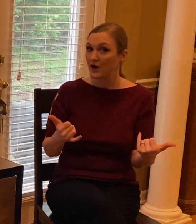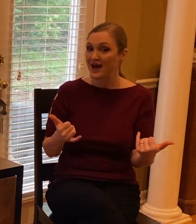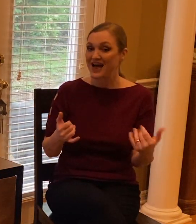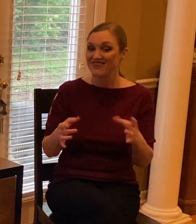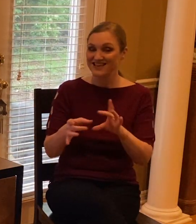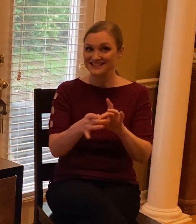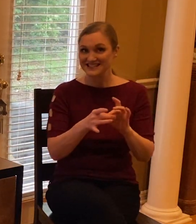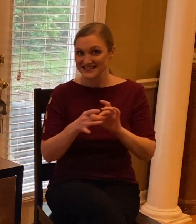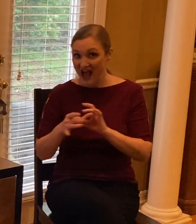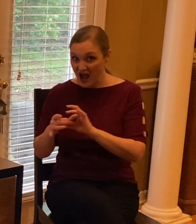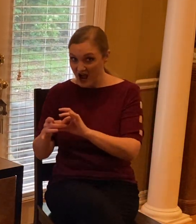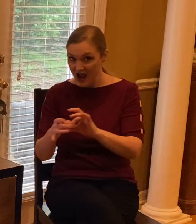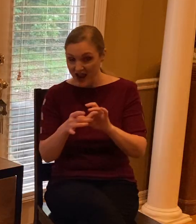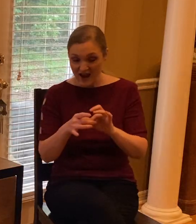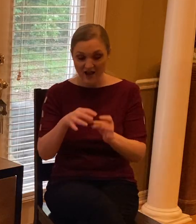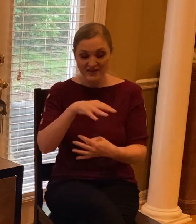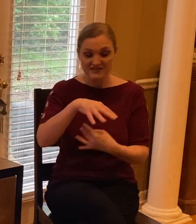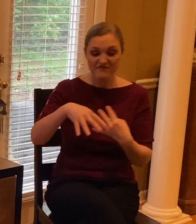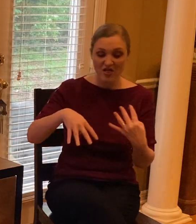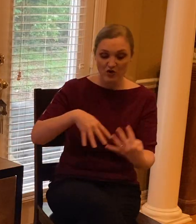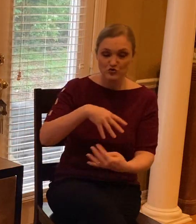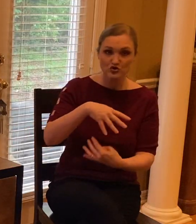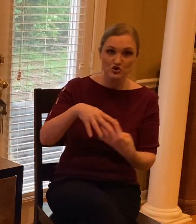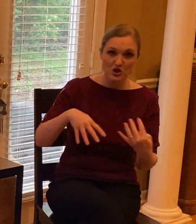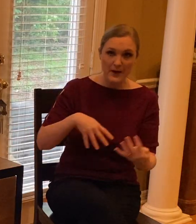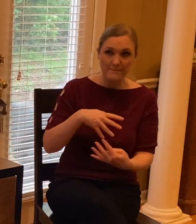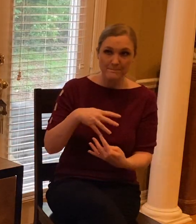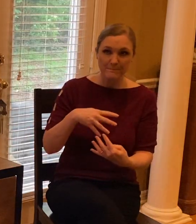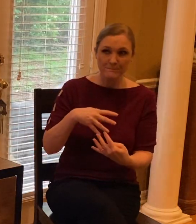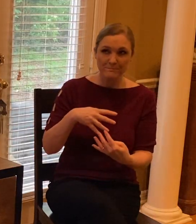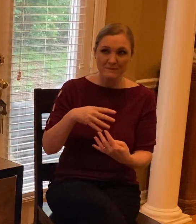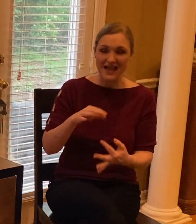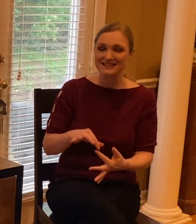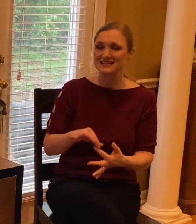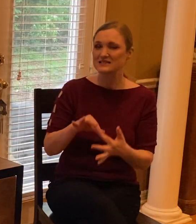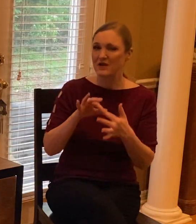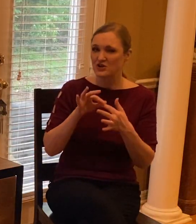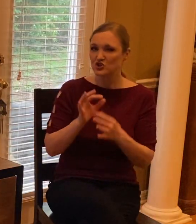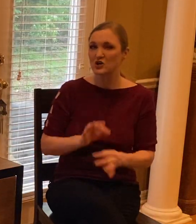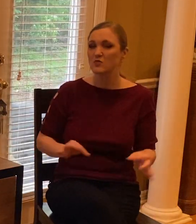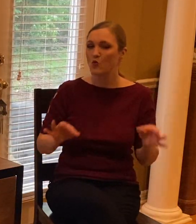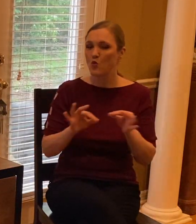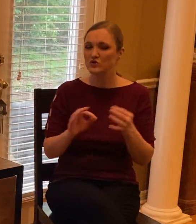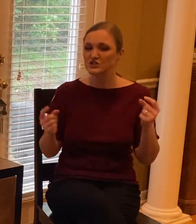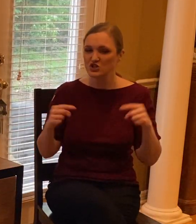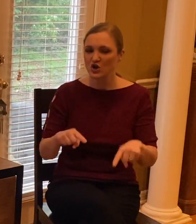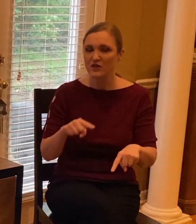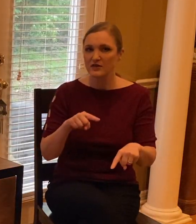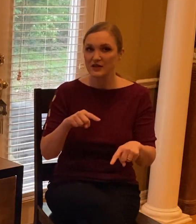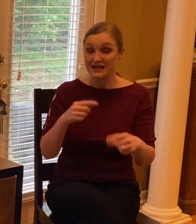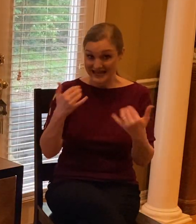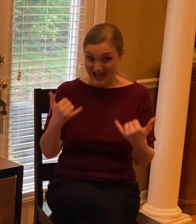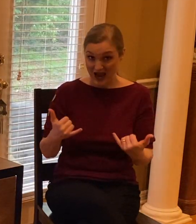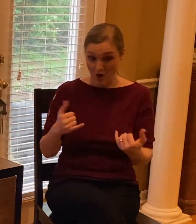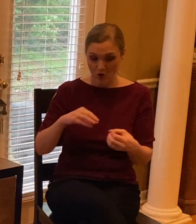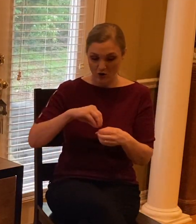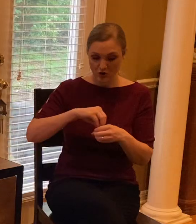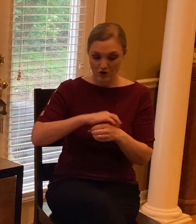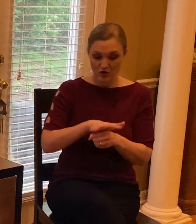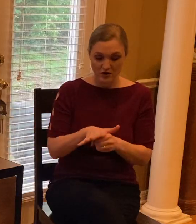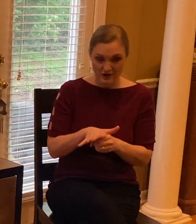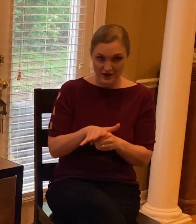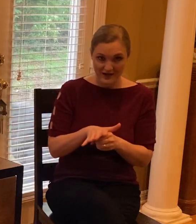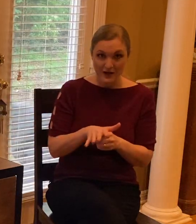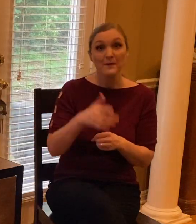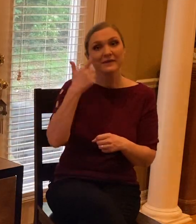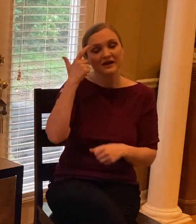tie, this fellowship, I think has a special significance during this time of pandemic, during this time of